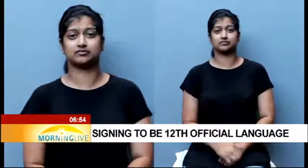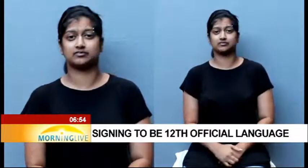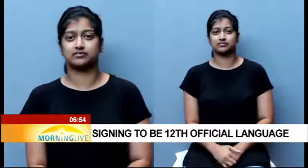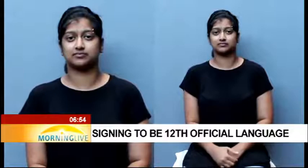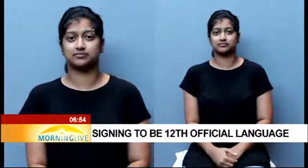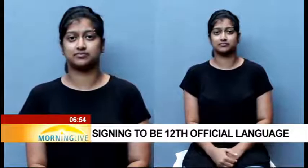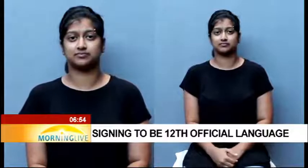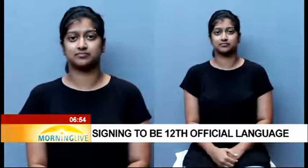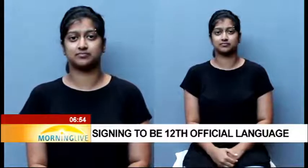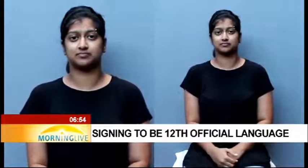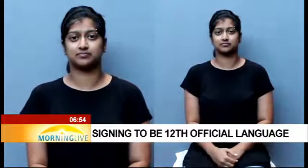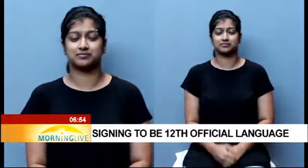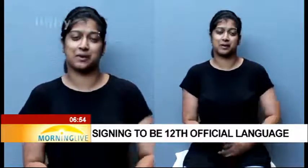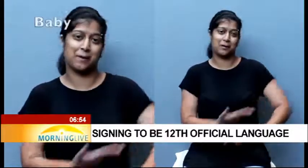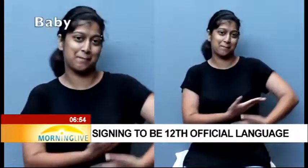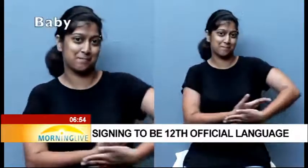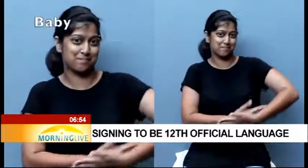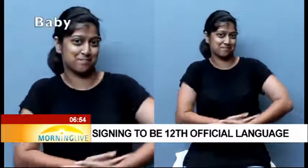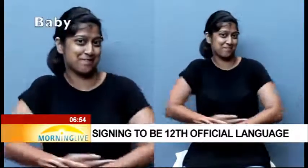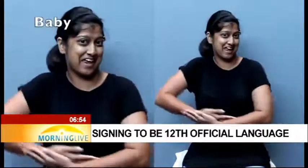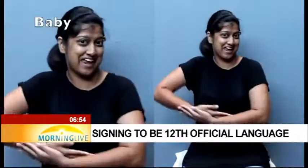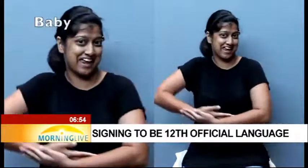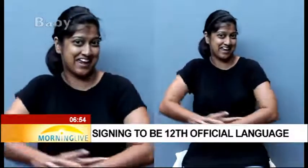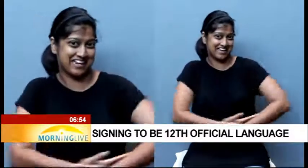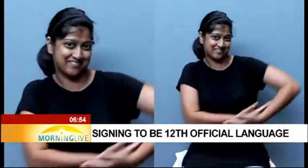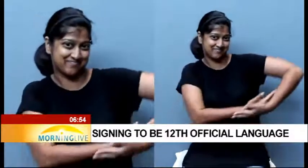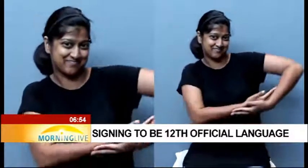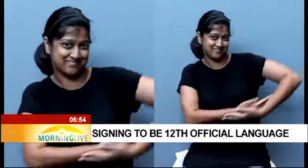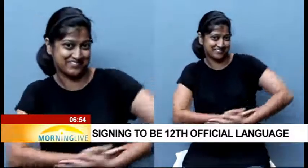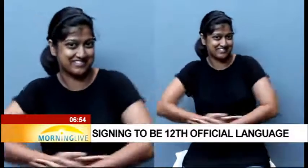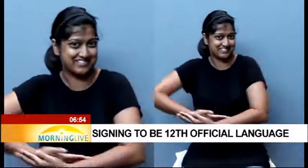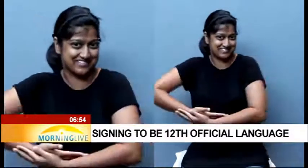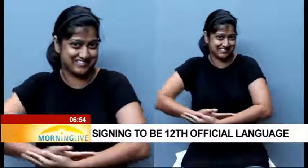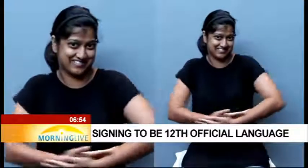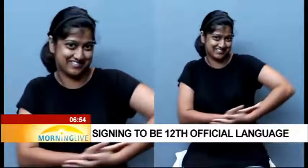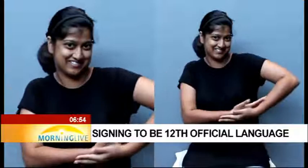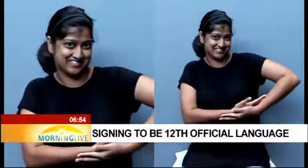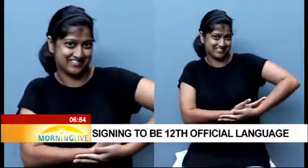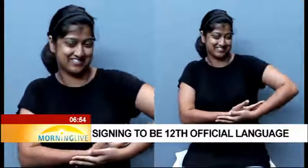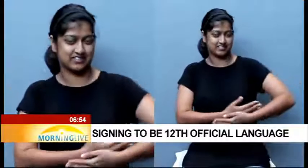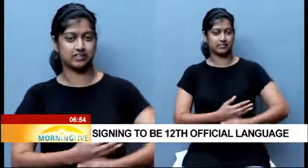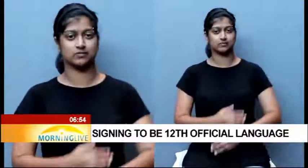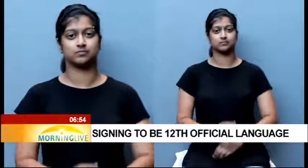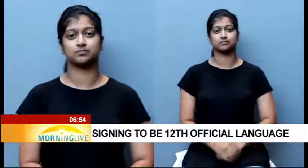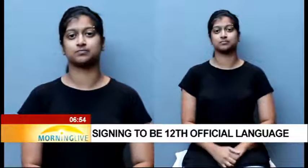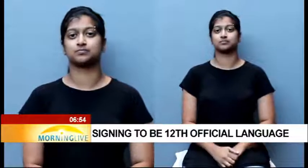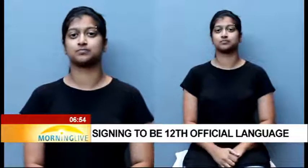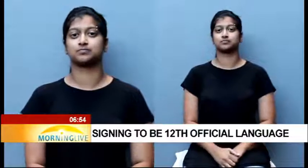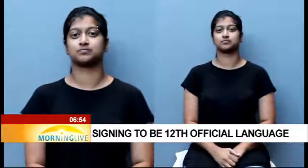for us to be able to progress quite well. We know that after this process, orthography will be increased and revised